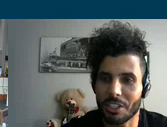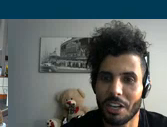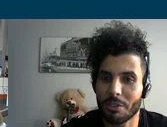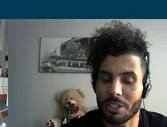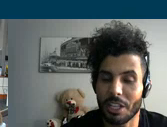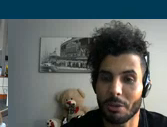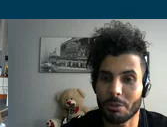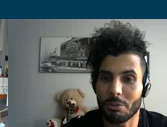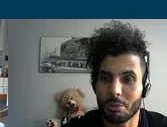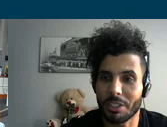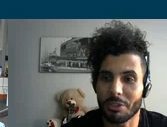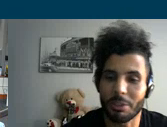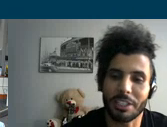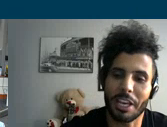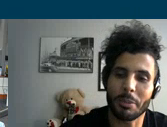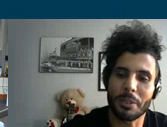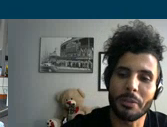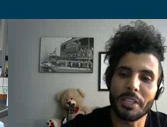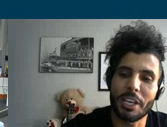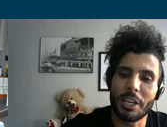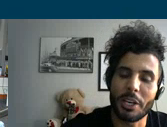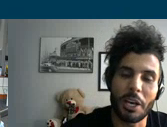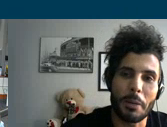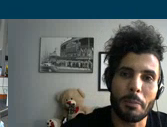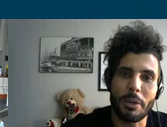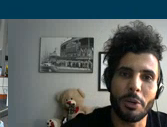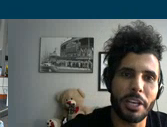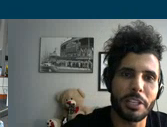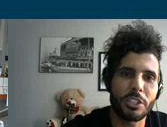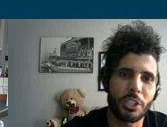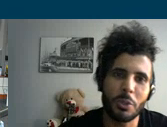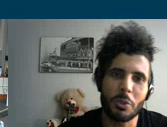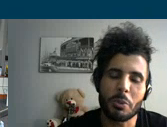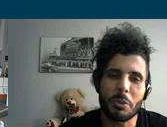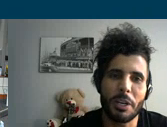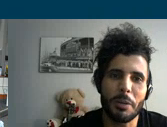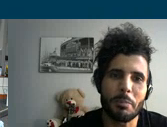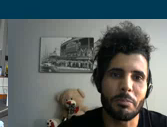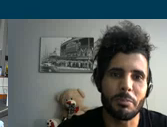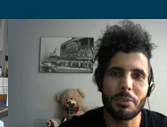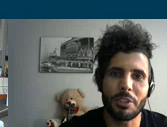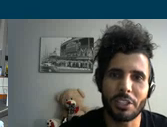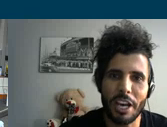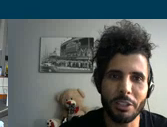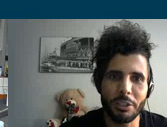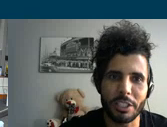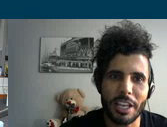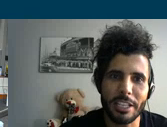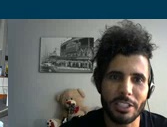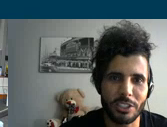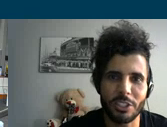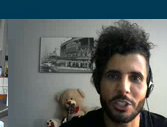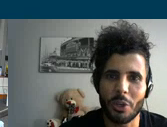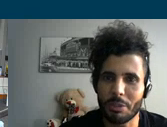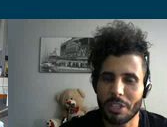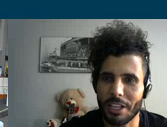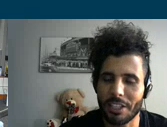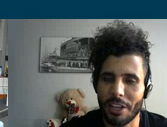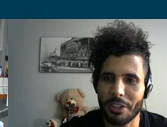conference, and I was really, really happy. Okay, so the title is ST Homesign. I